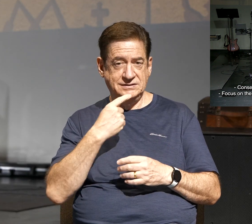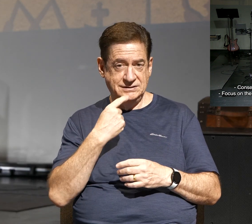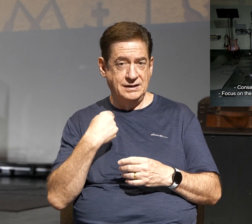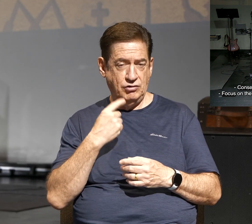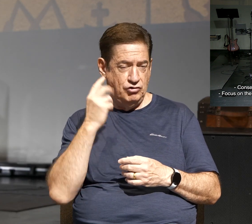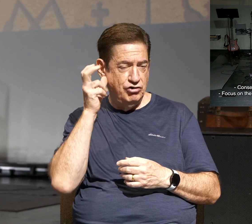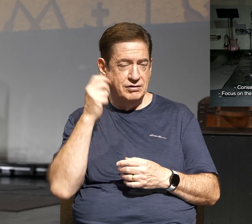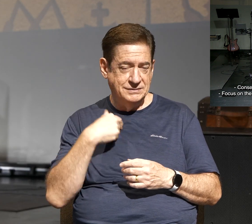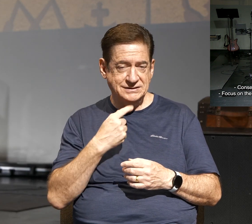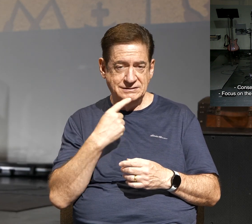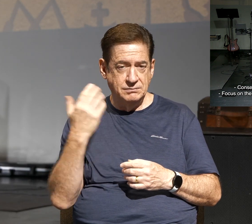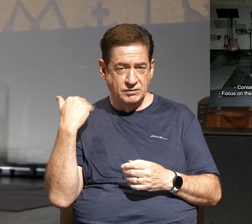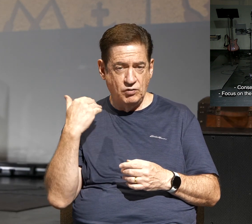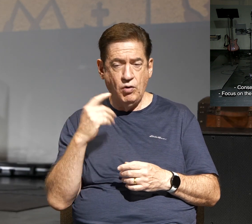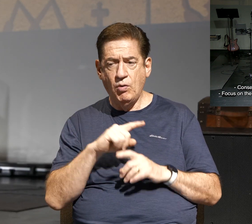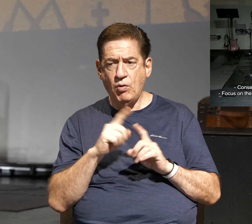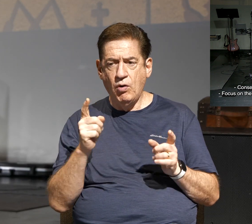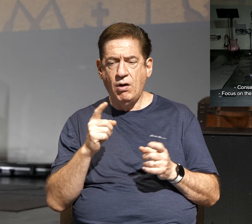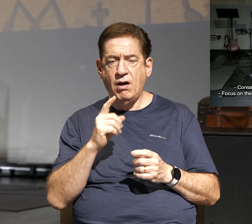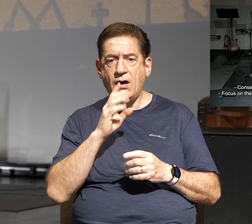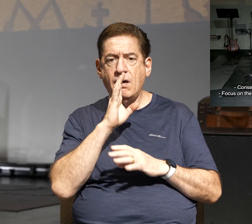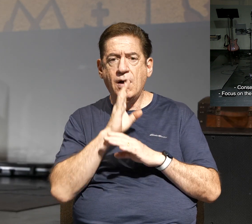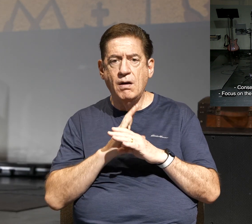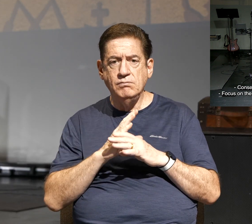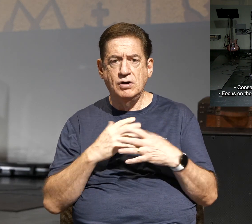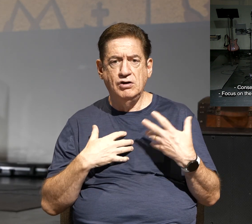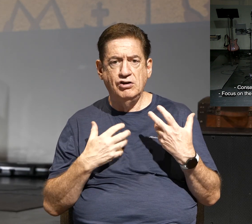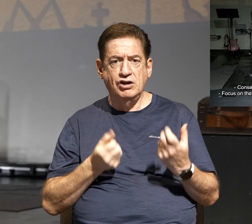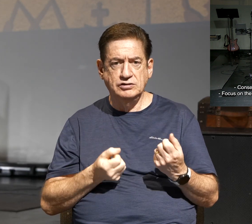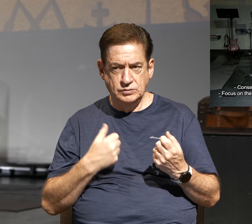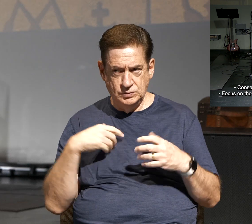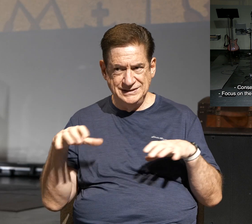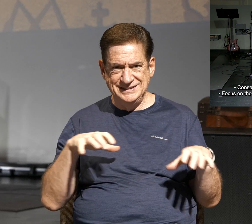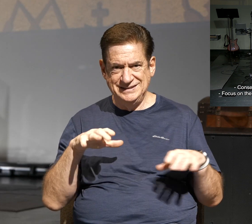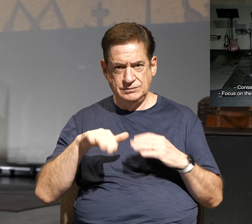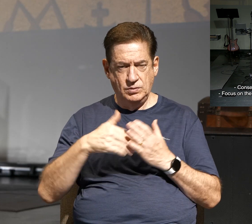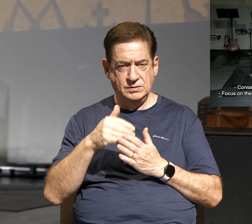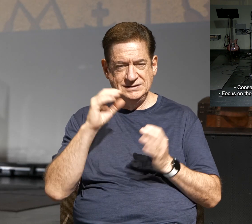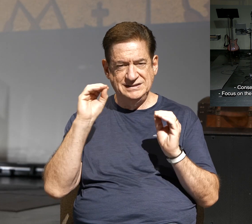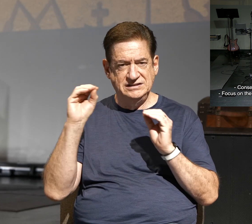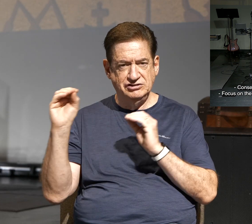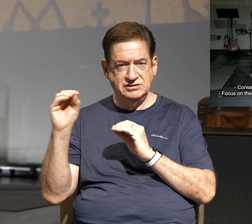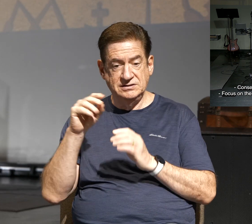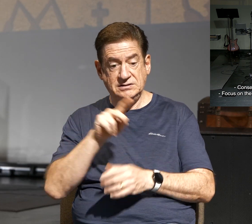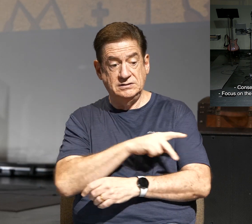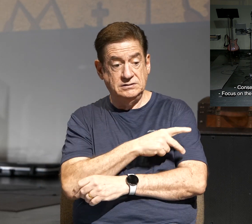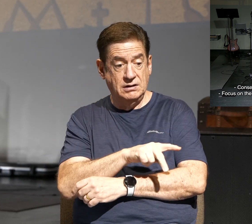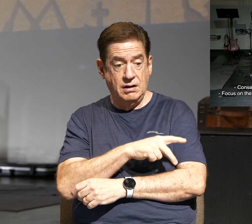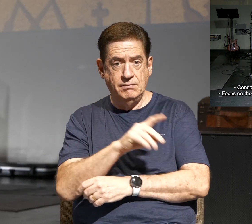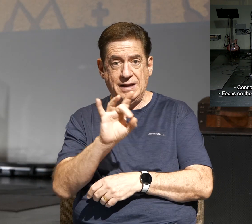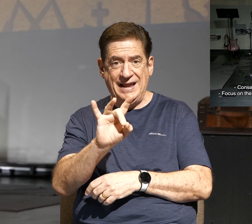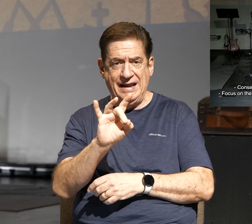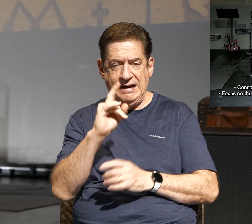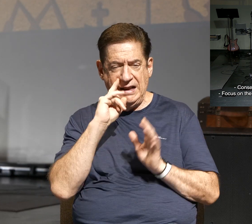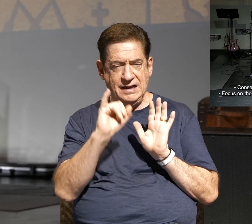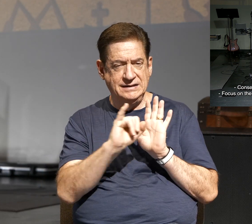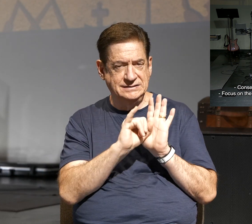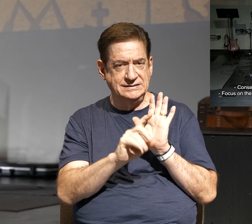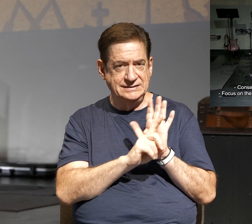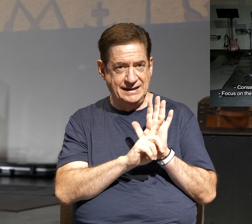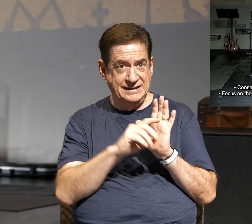courage. And I love, we did a whole teaching on Psalm 8. It was about our identity in Christ here this last